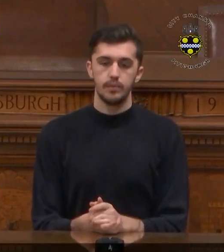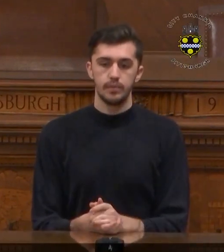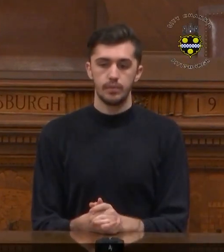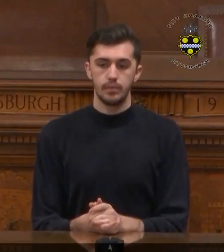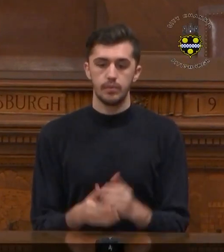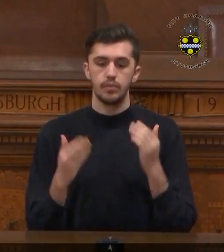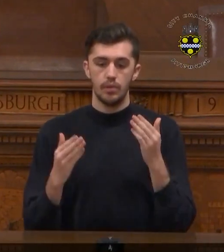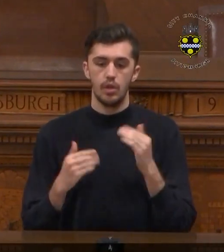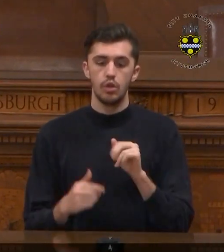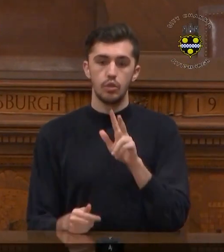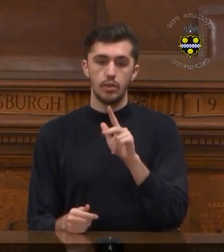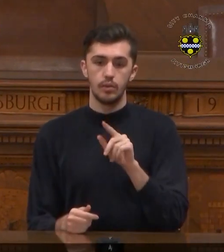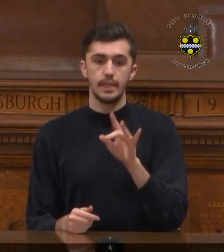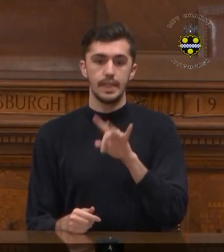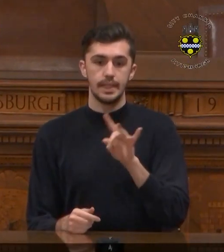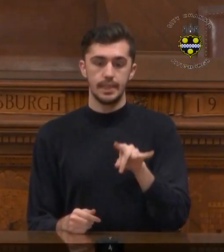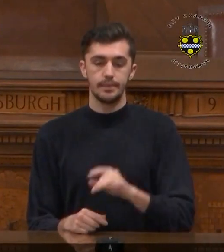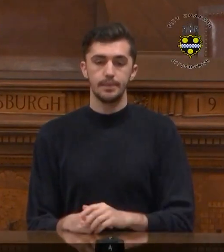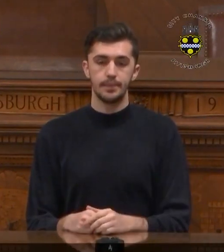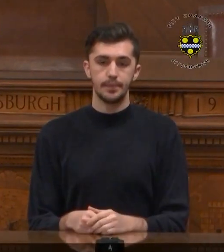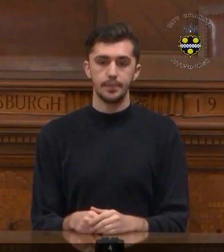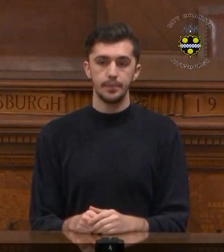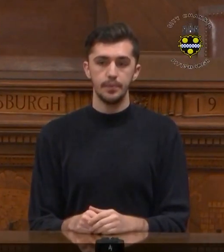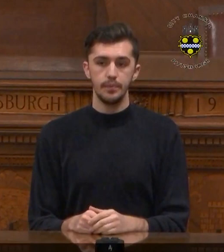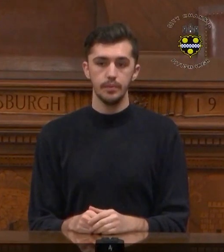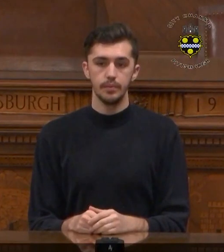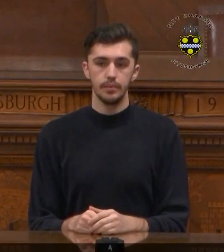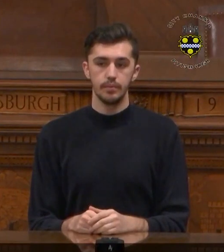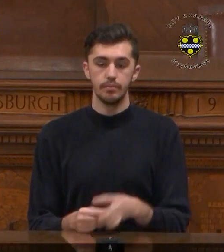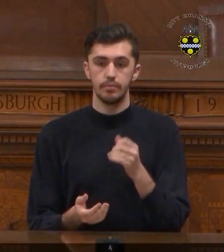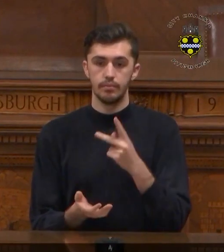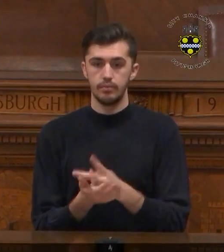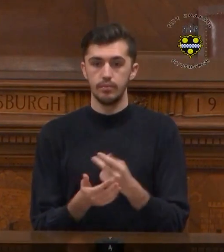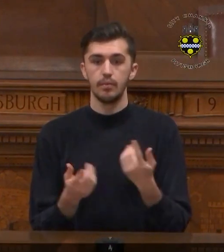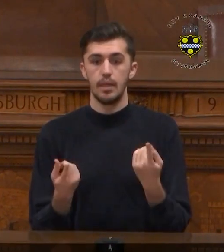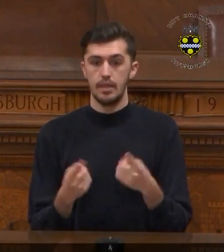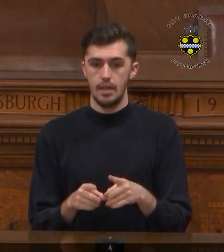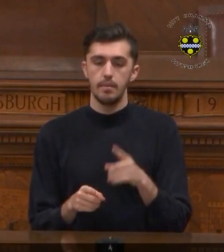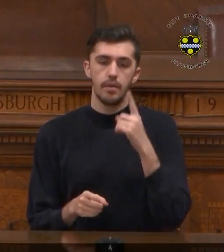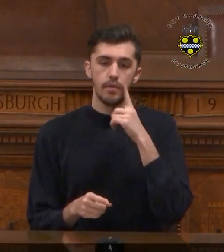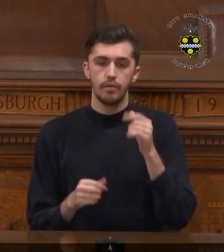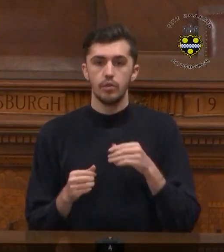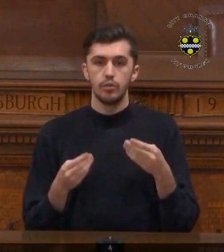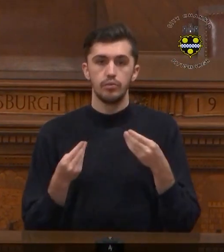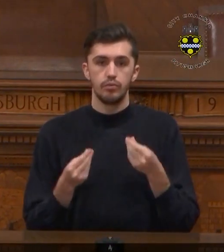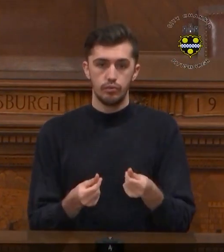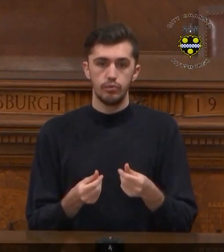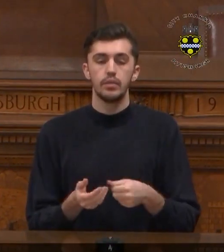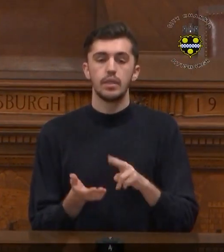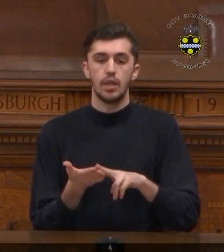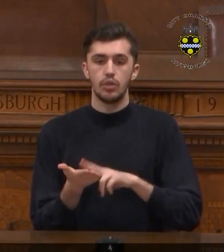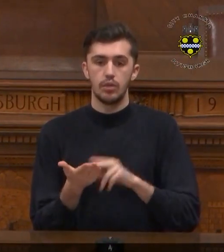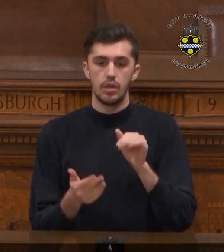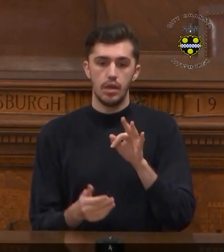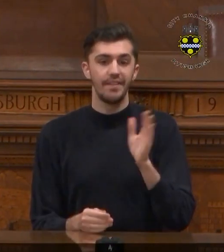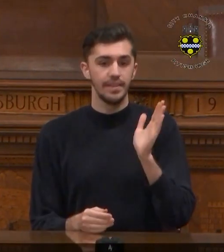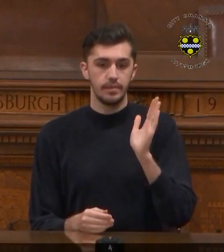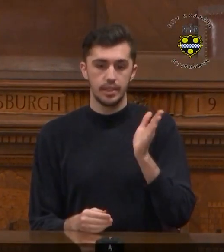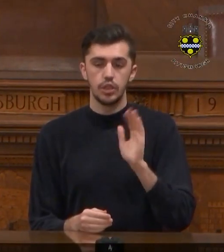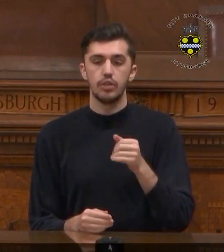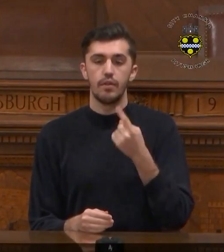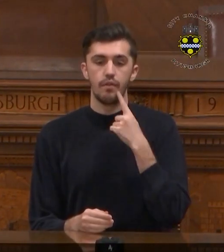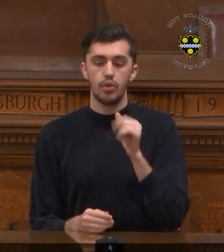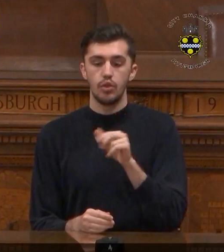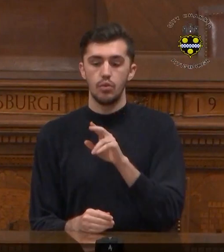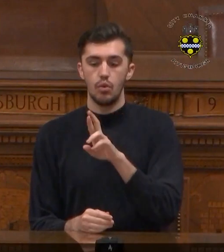Bill 2388, resolution approving the execution of a contract for deposition between the